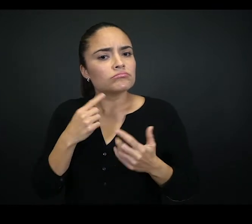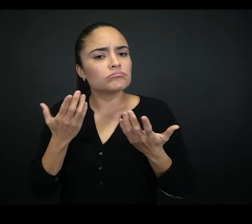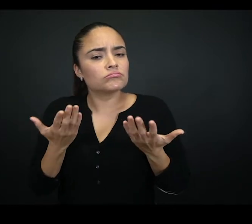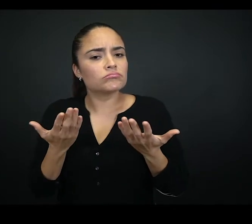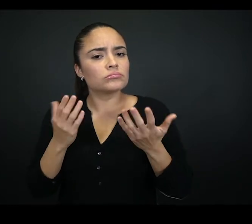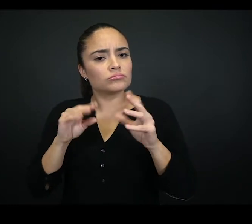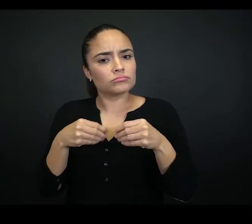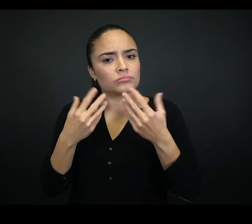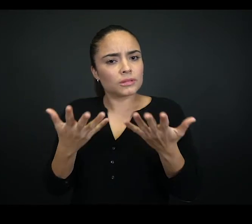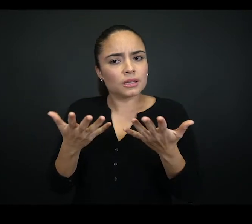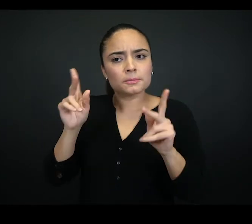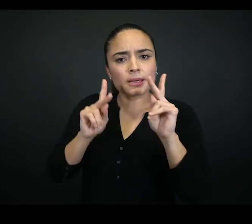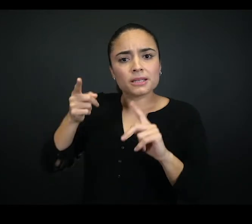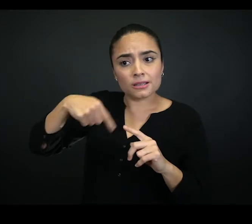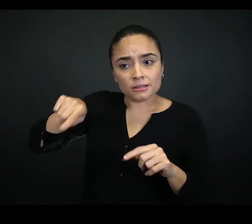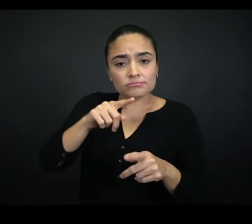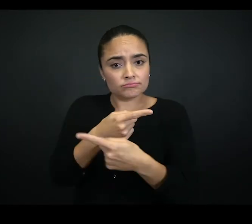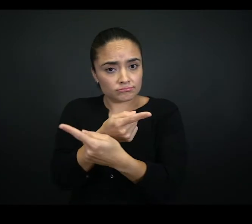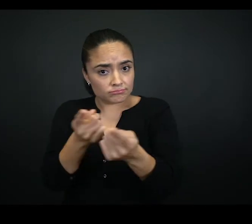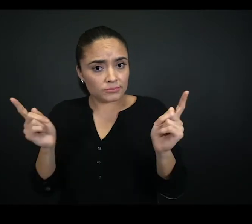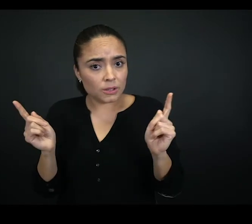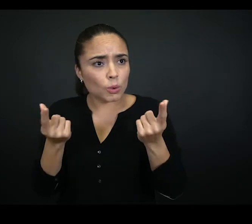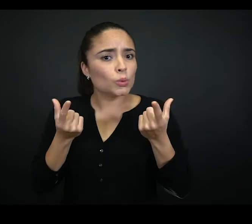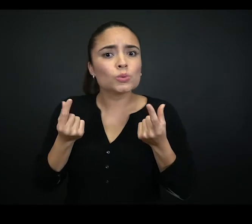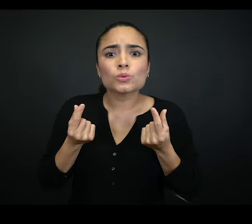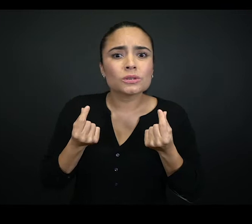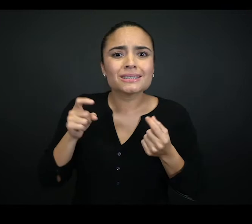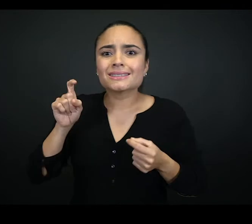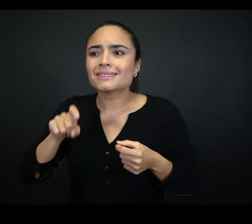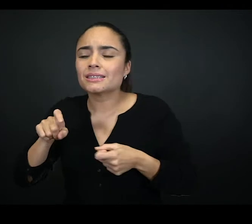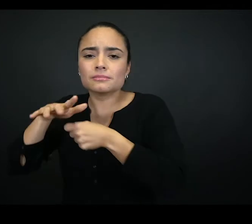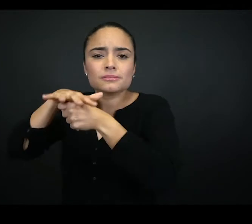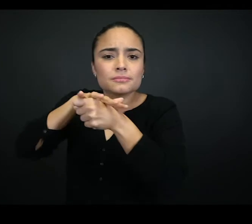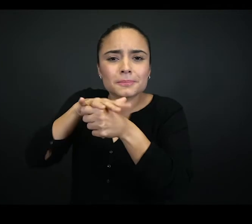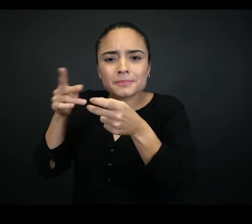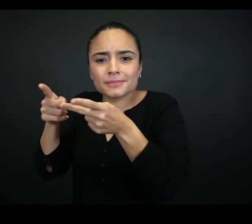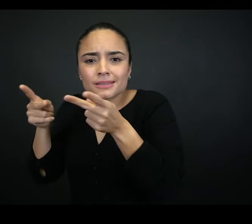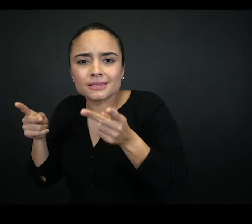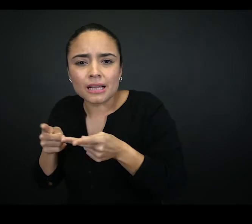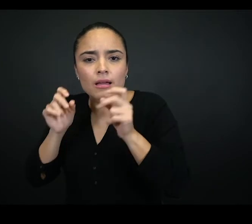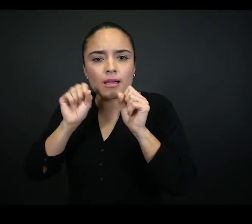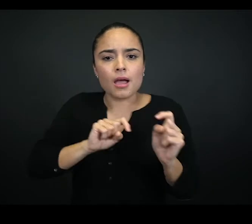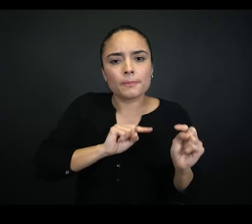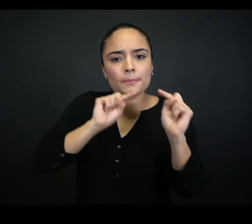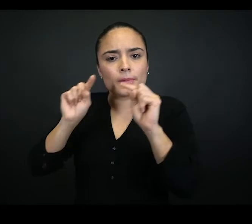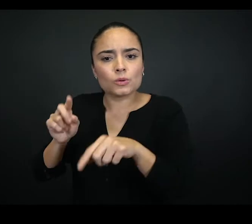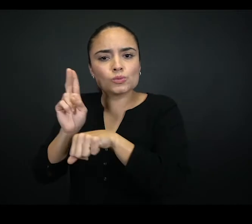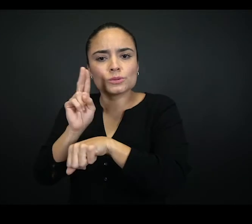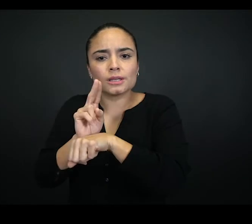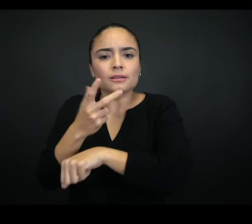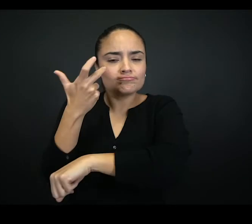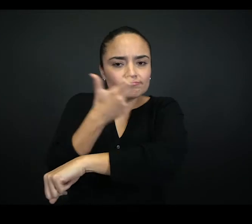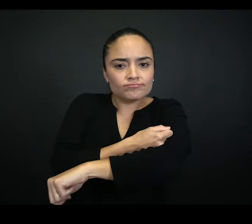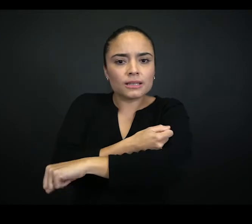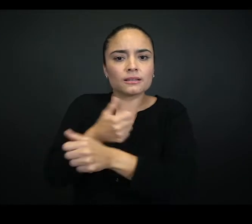prevent, at that time, hepatitis B, then hepatitis C, obviously AIDS, Now we're looking at overdose. So really creating